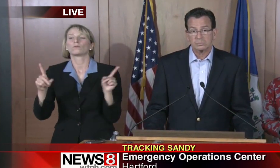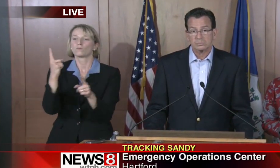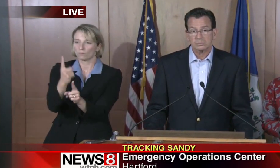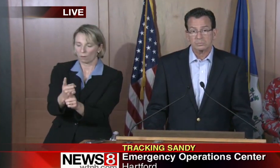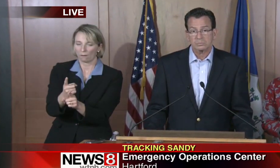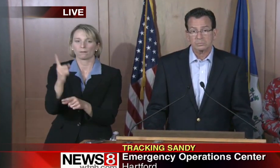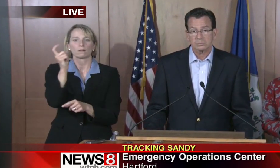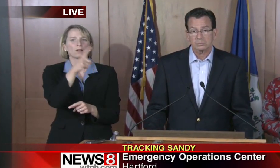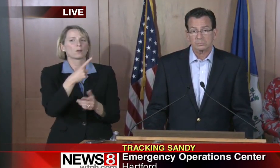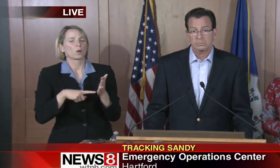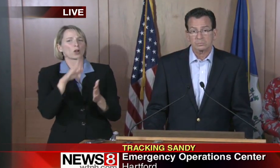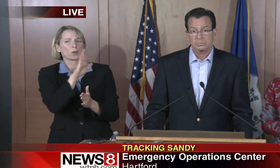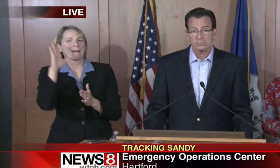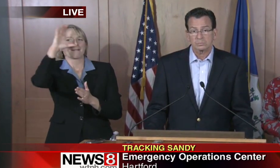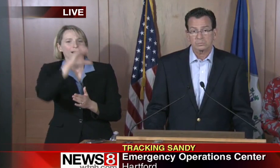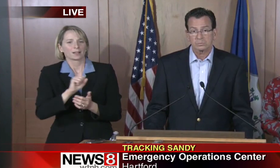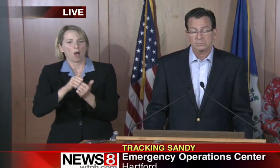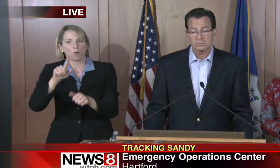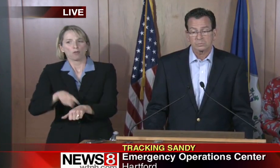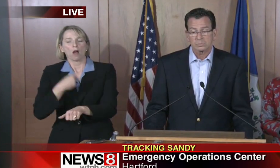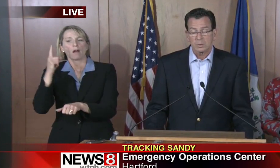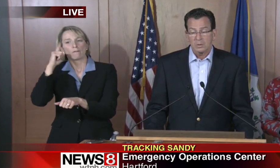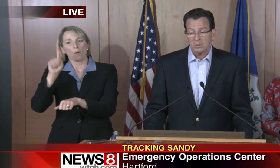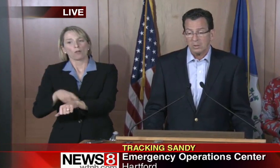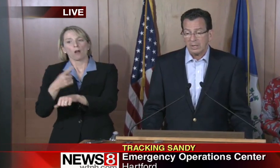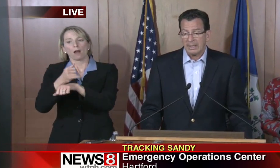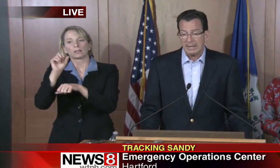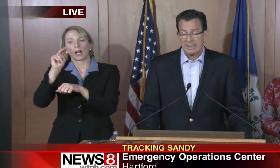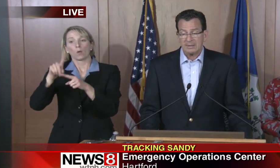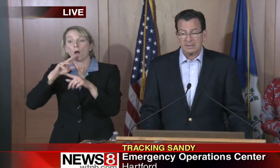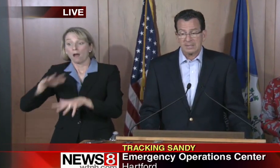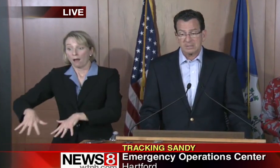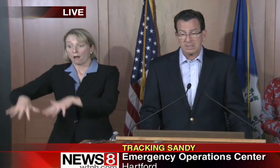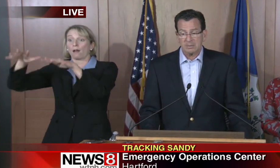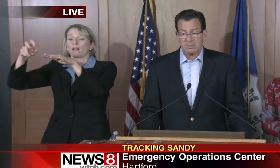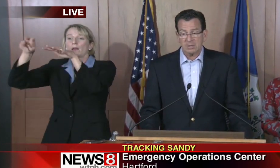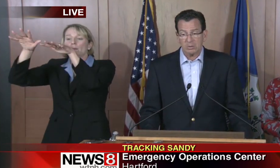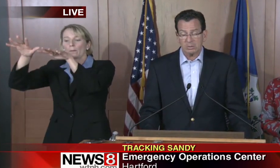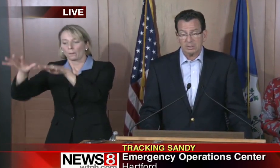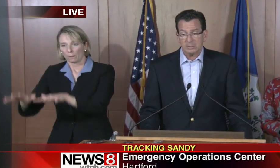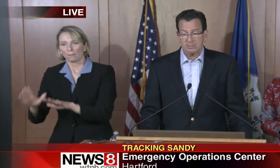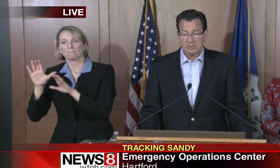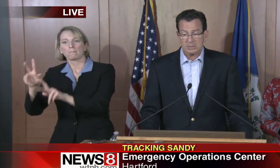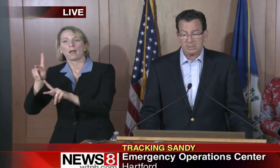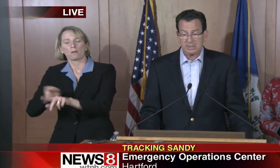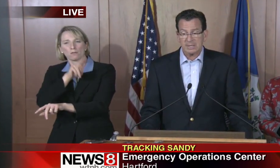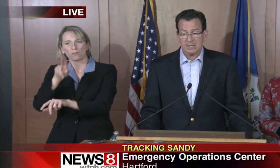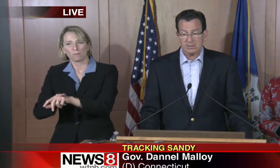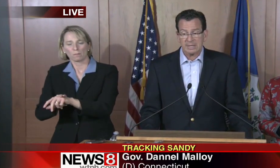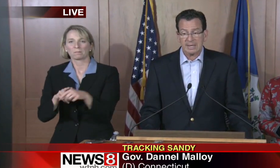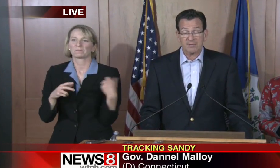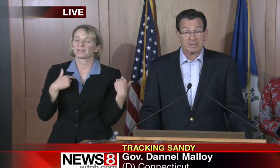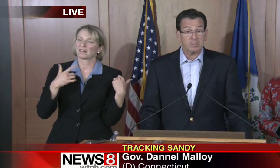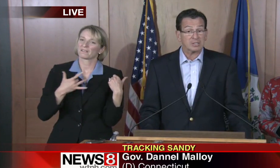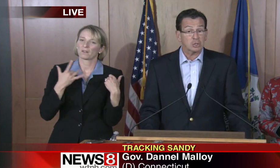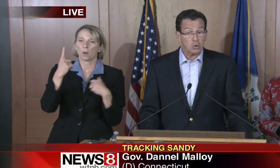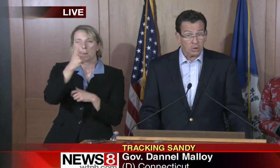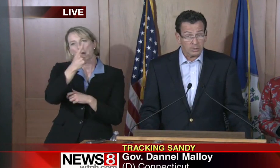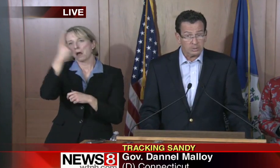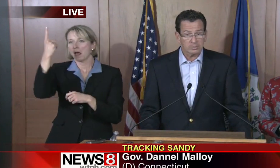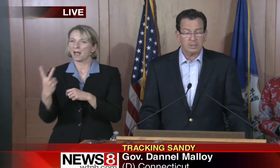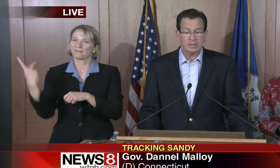take for the sound to go back to normal? I think that's easily a day or a day and a half to get